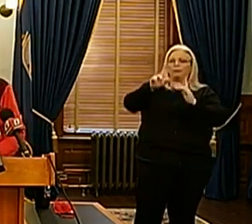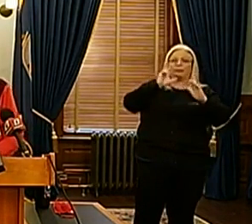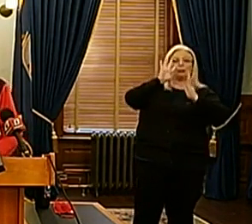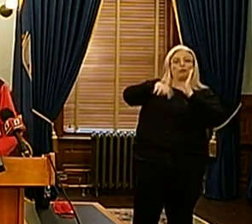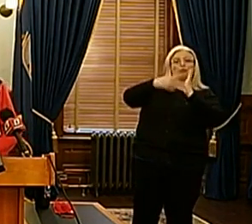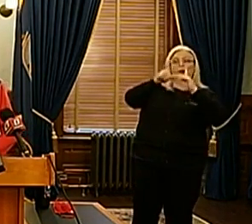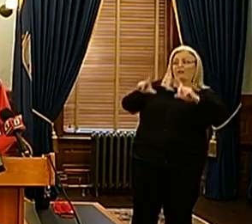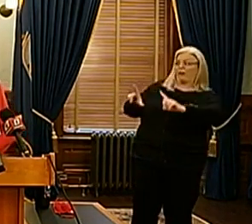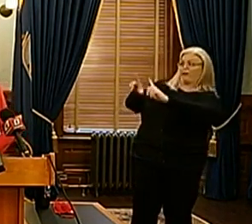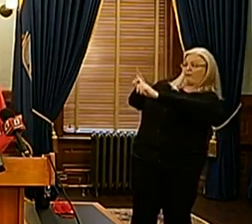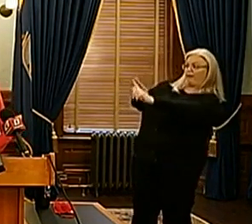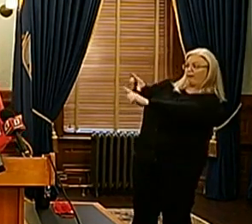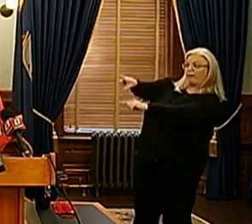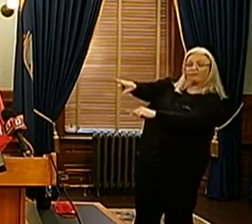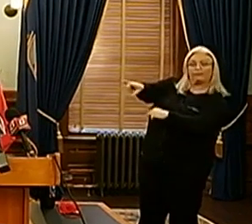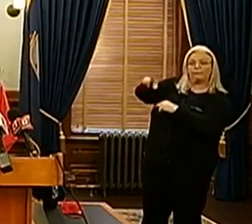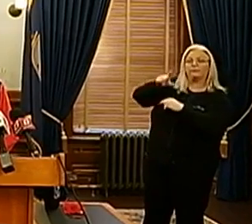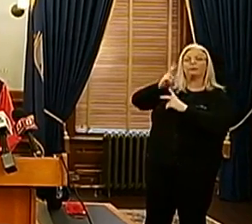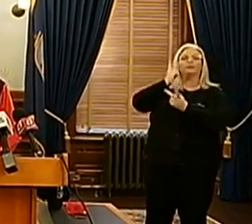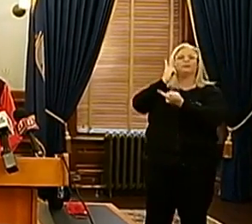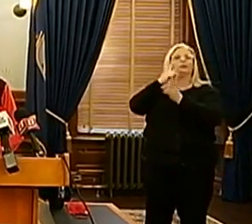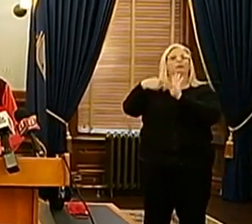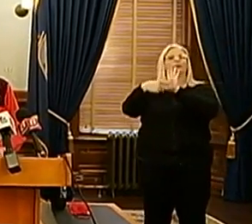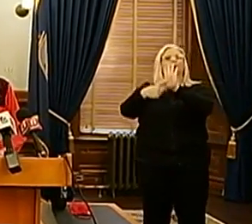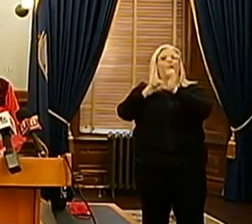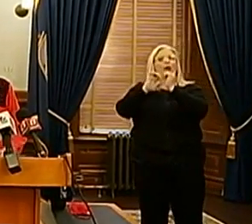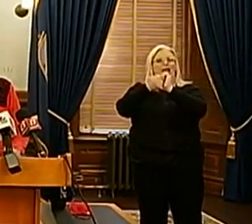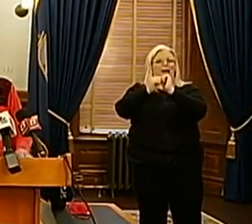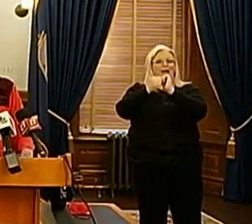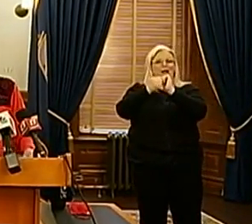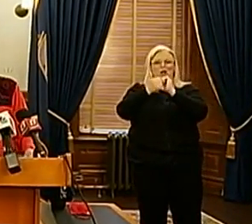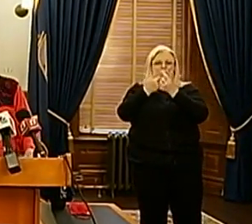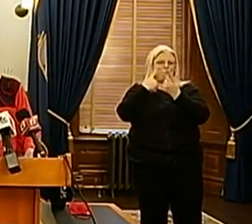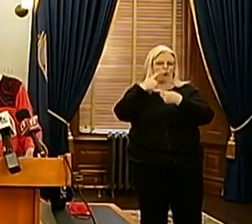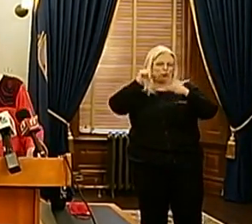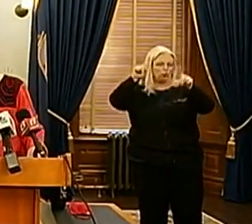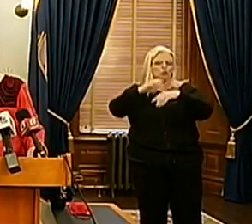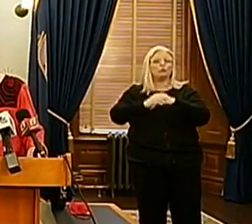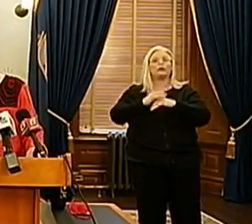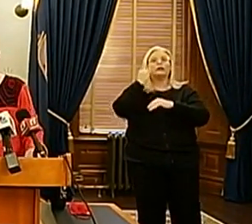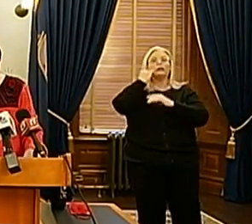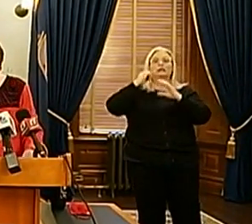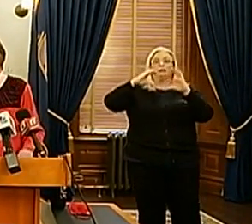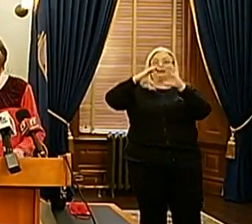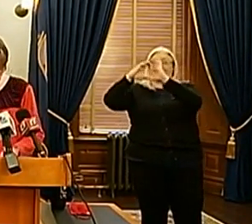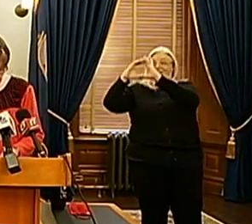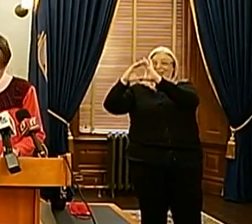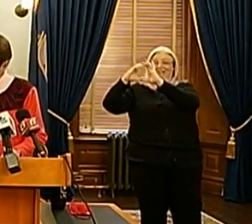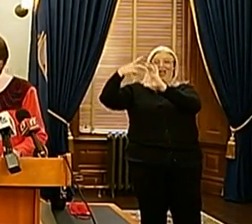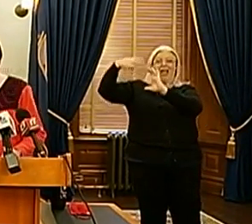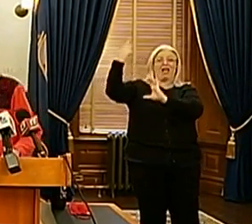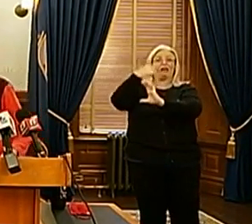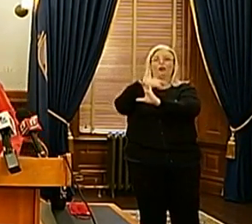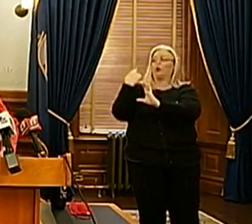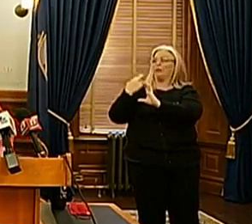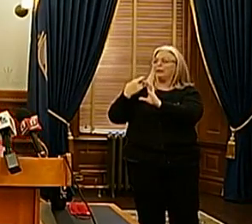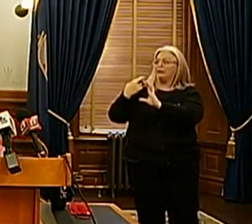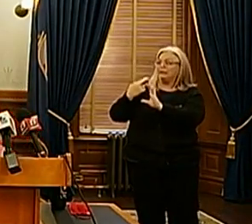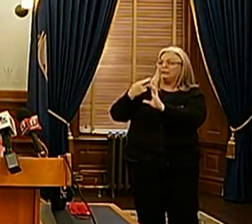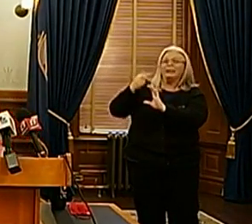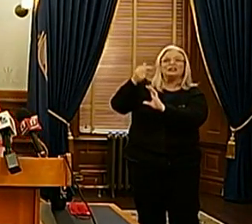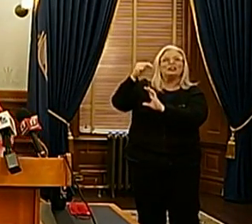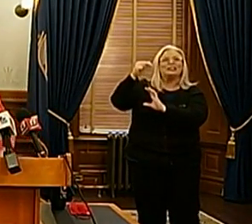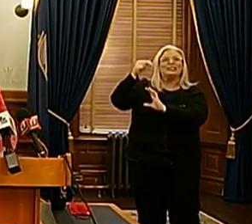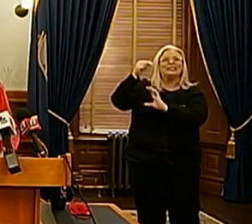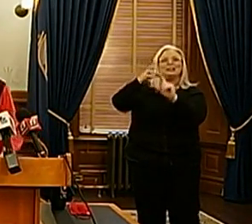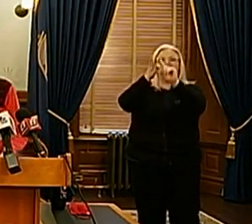me, this one, visually demonstrates how this will work. For those populations at the highest risk, and that's located here